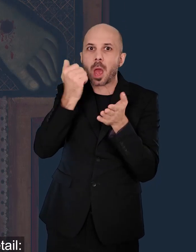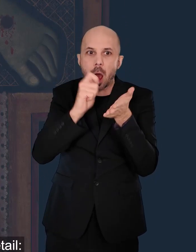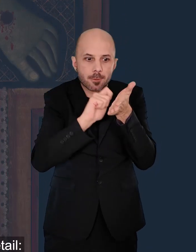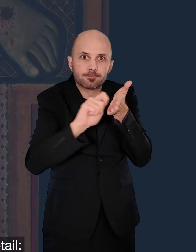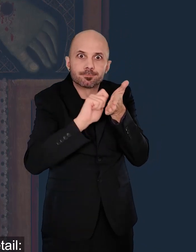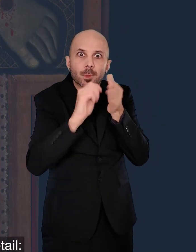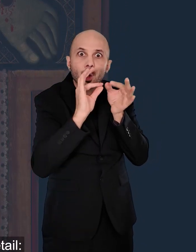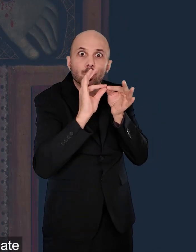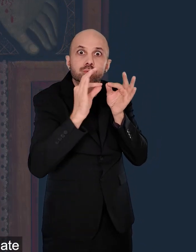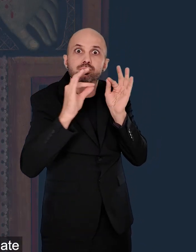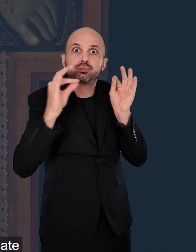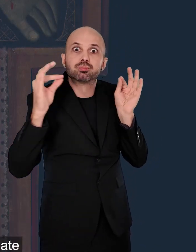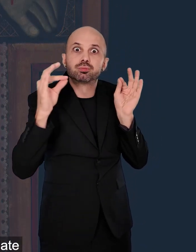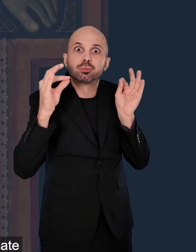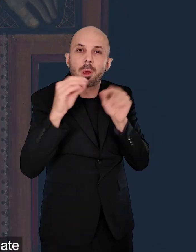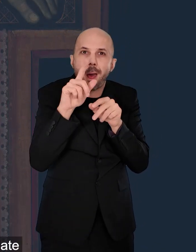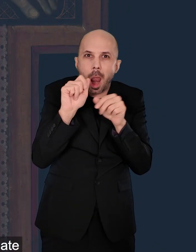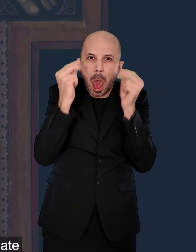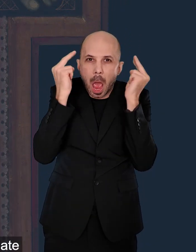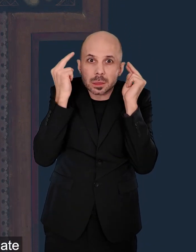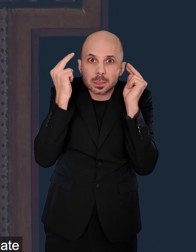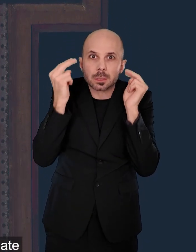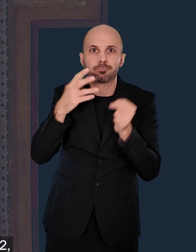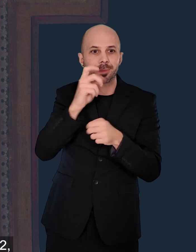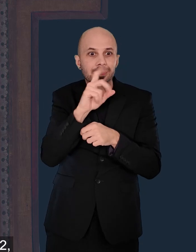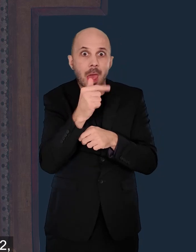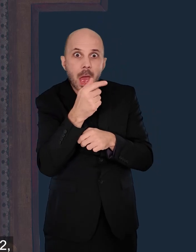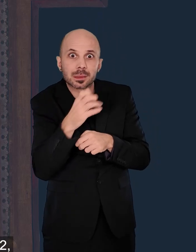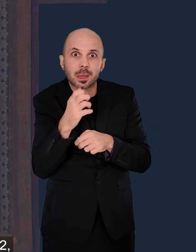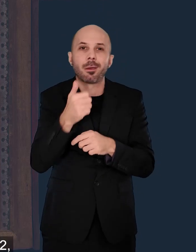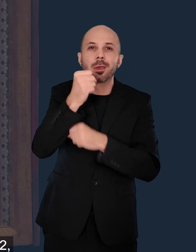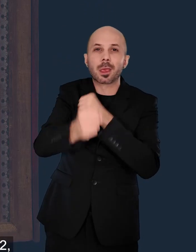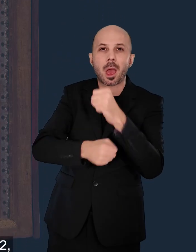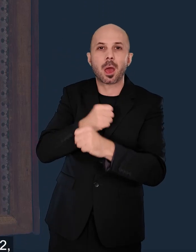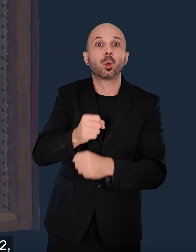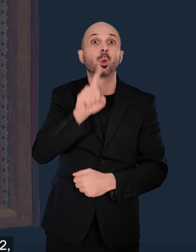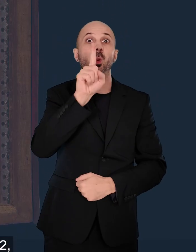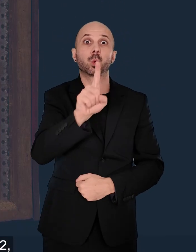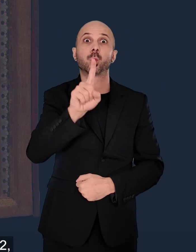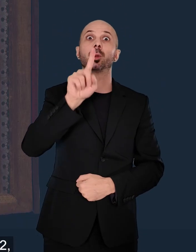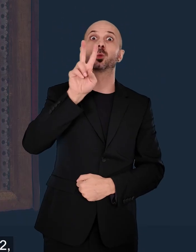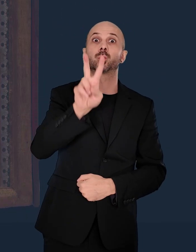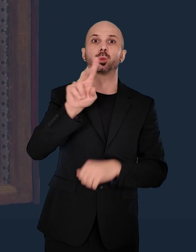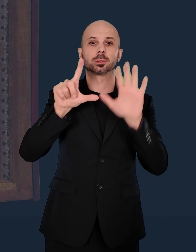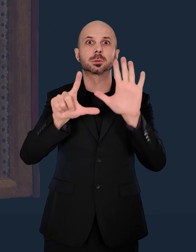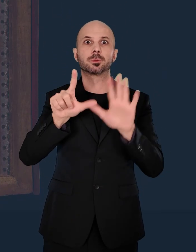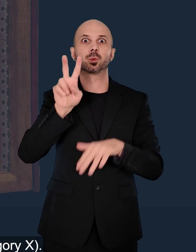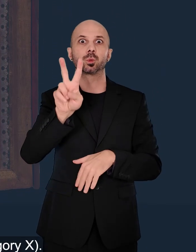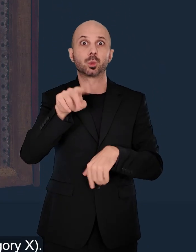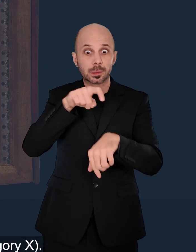detail, a Latin inscription with the date, the year of our Lord, 1272, during the